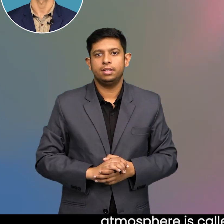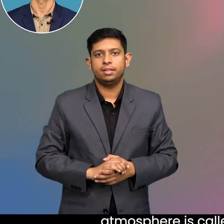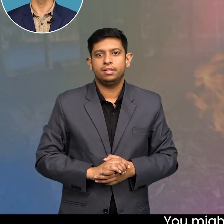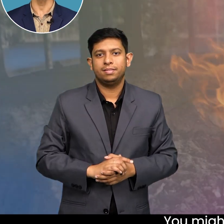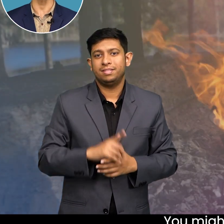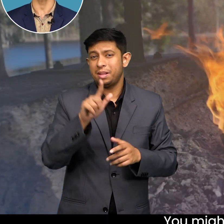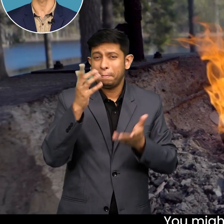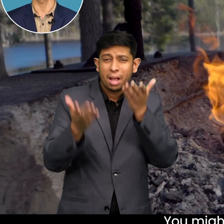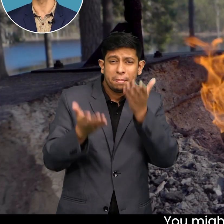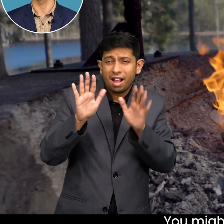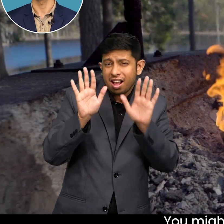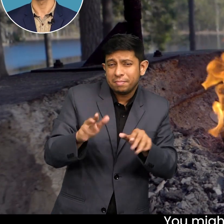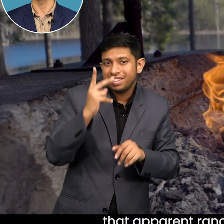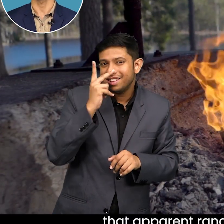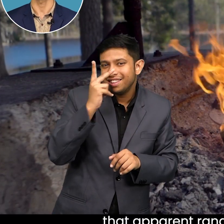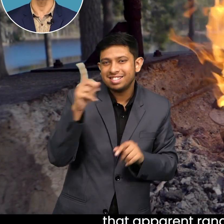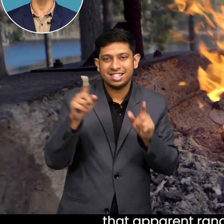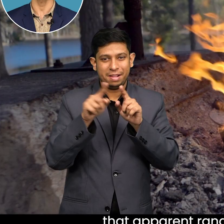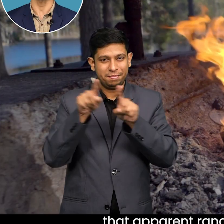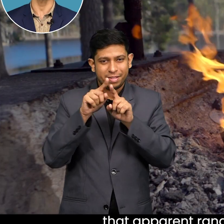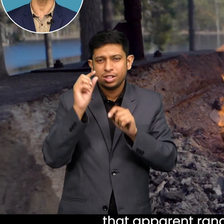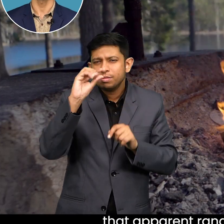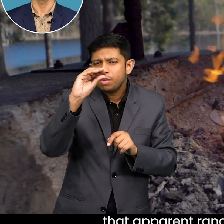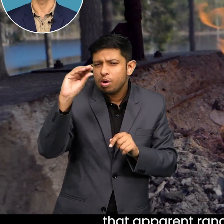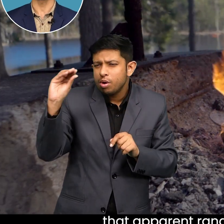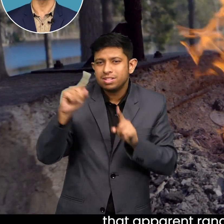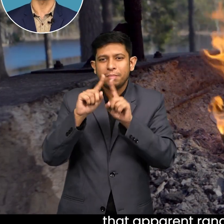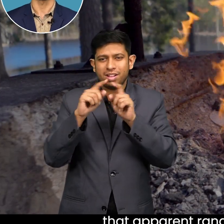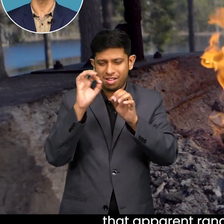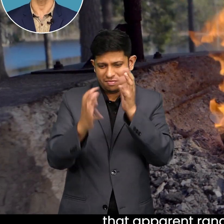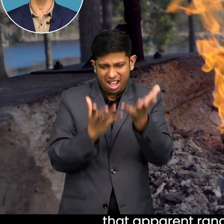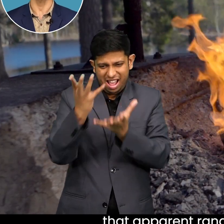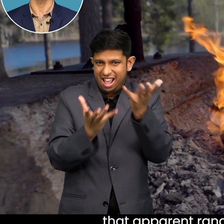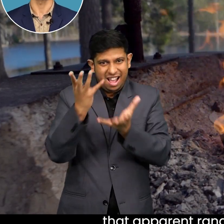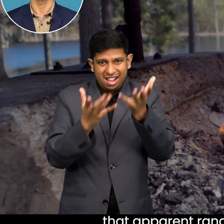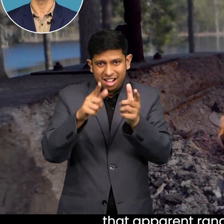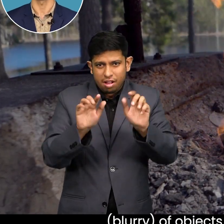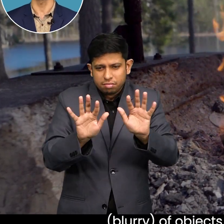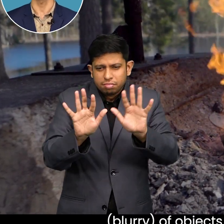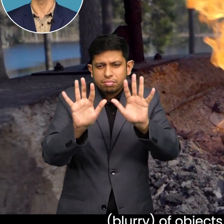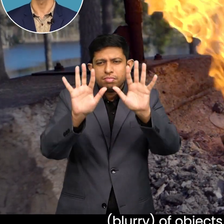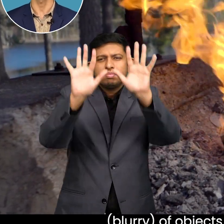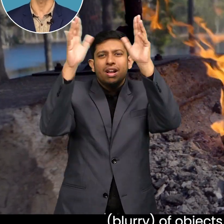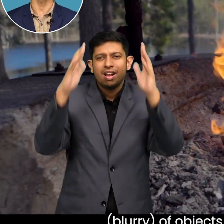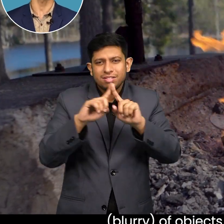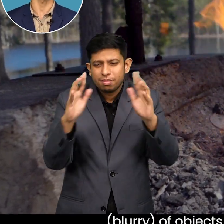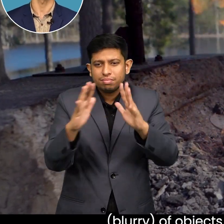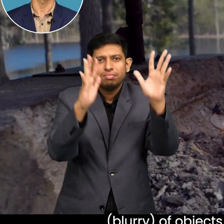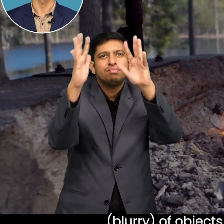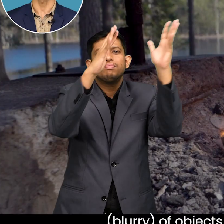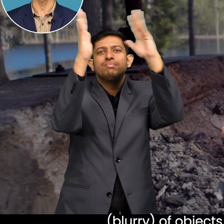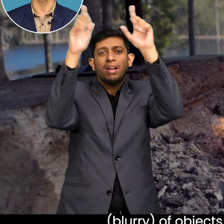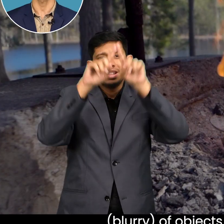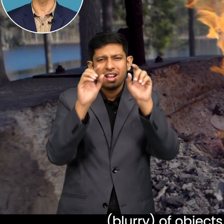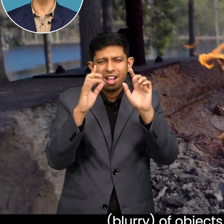You might have observed that apparent random wavering or flickering blurry of objects